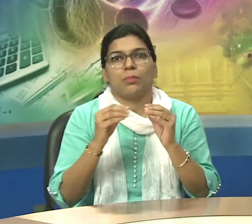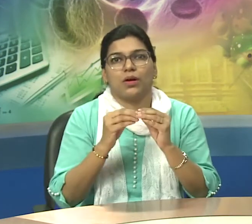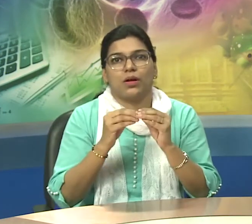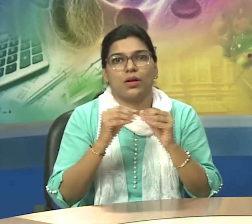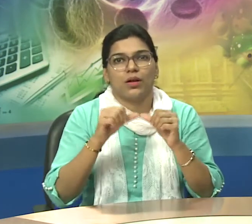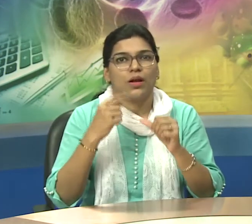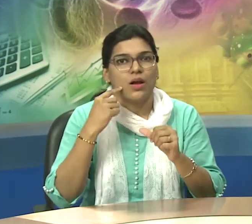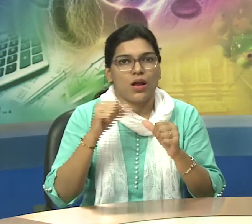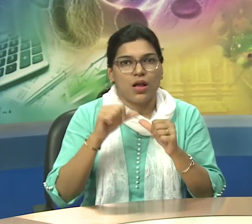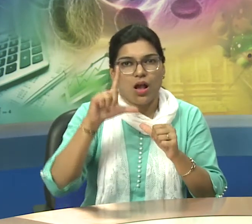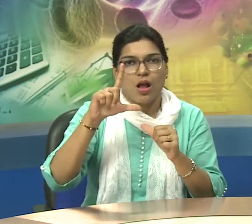Balaji